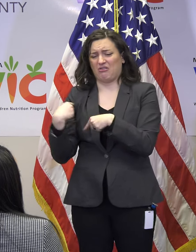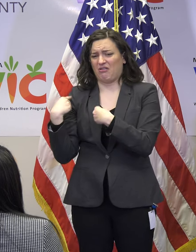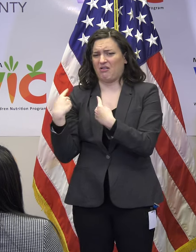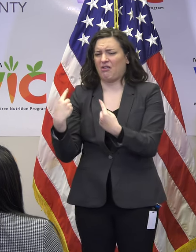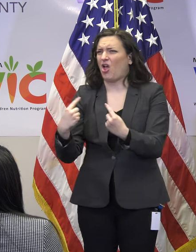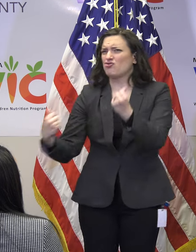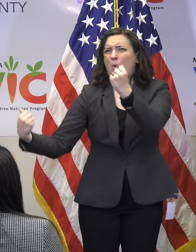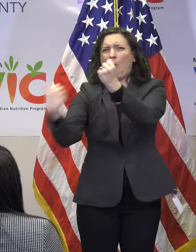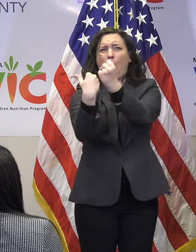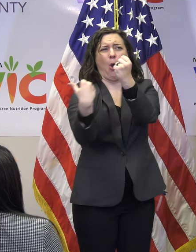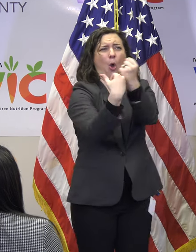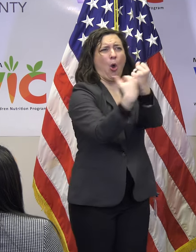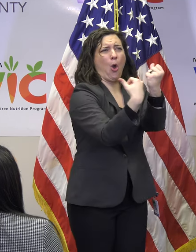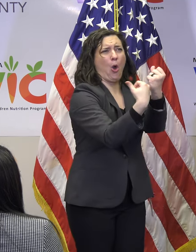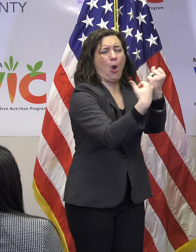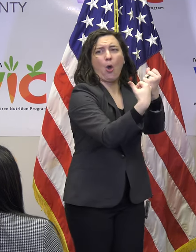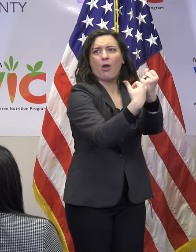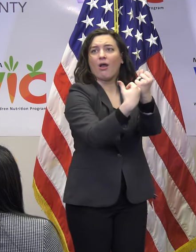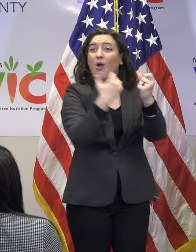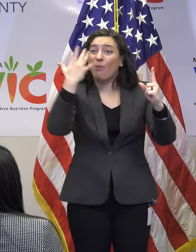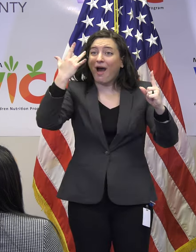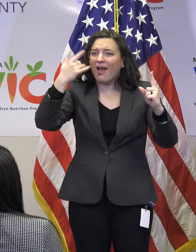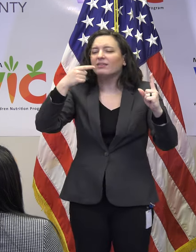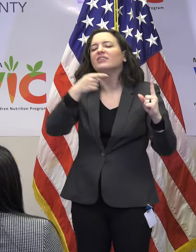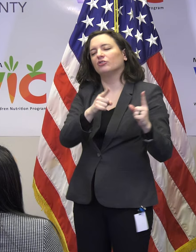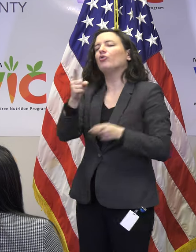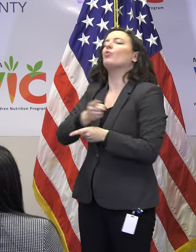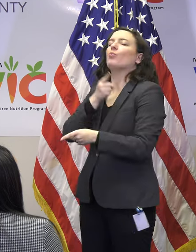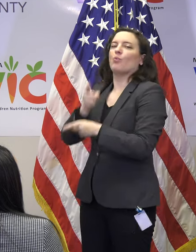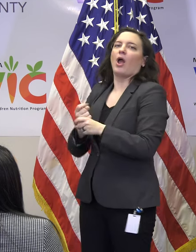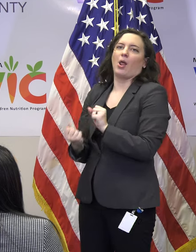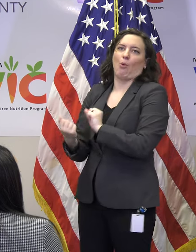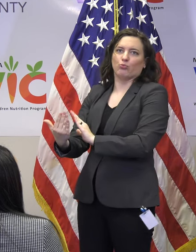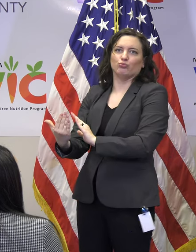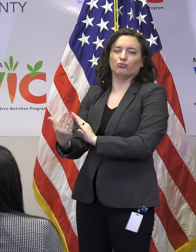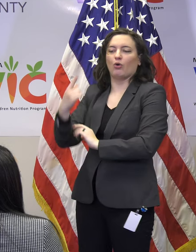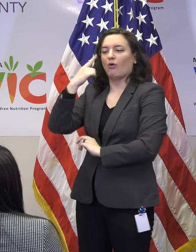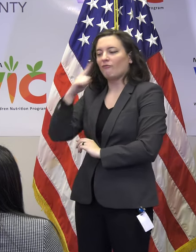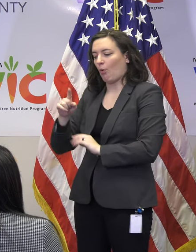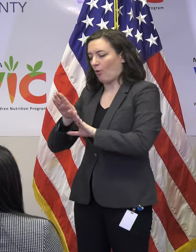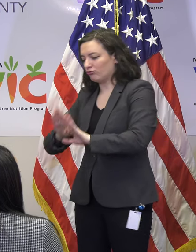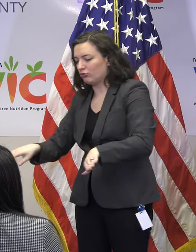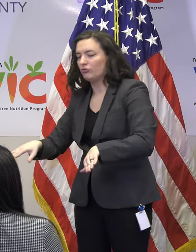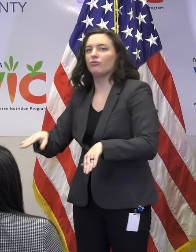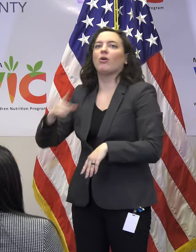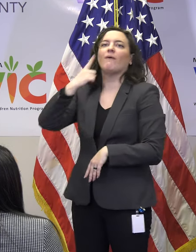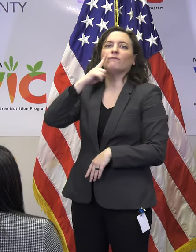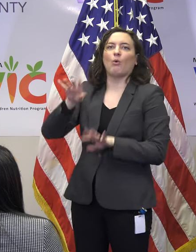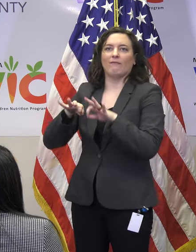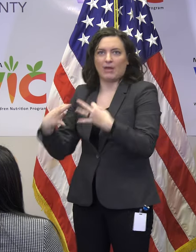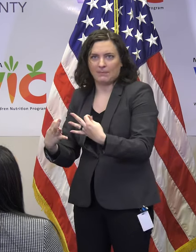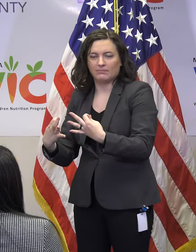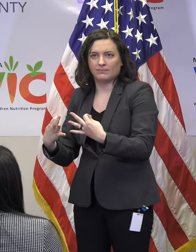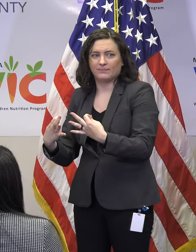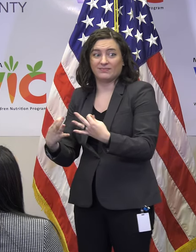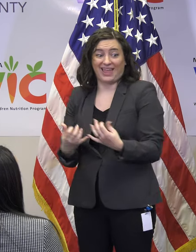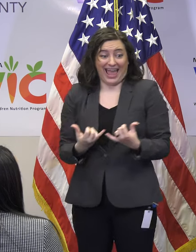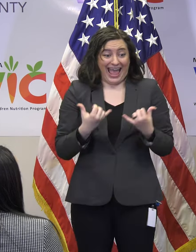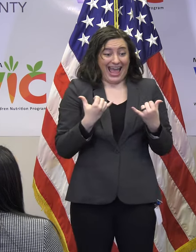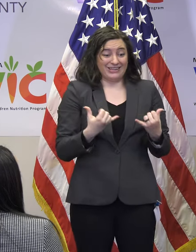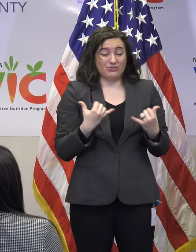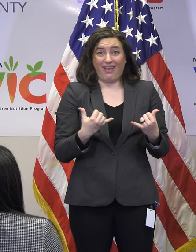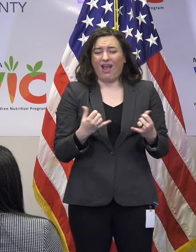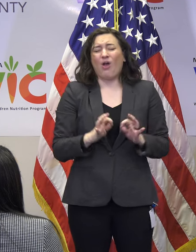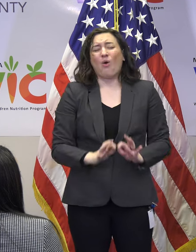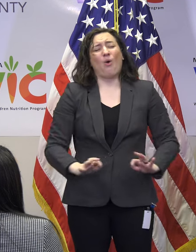for children, for their health, and for families. And today's event is so important because we need Congress to